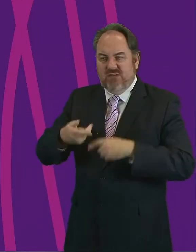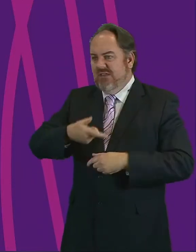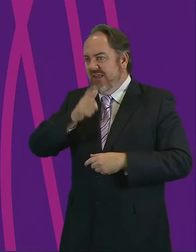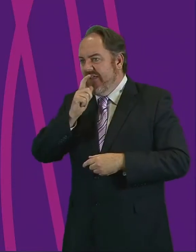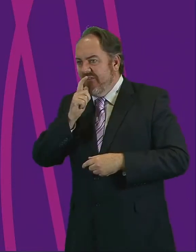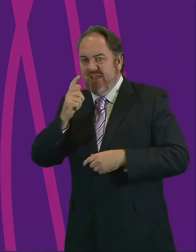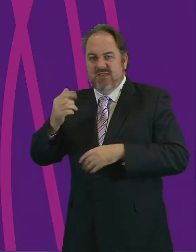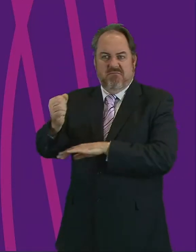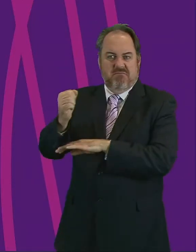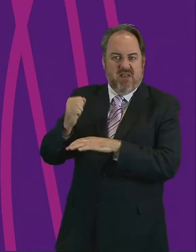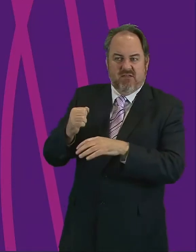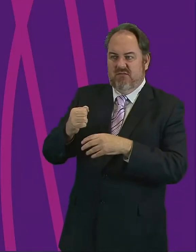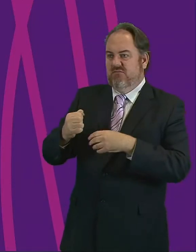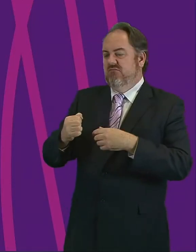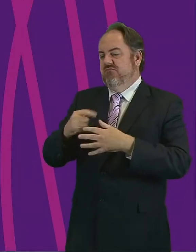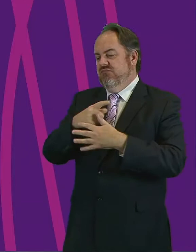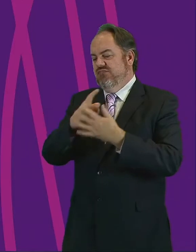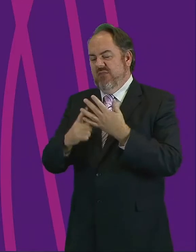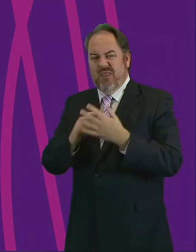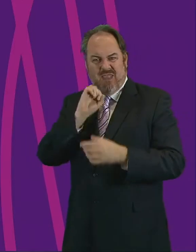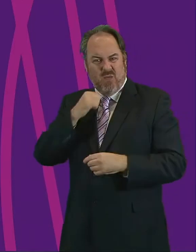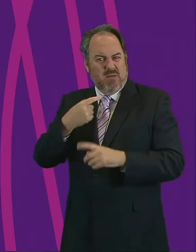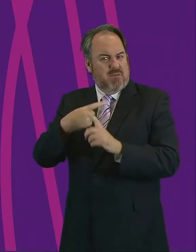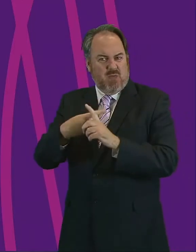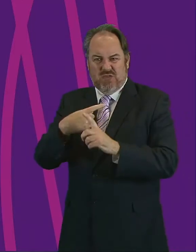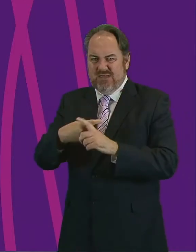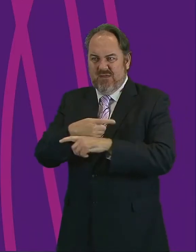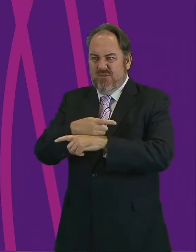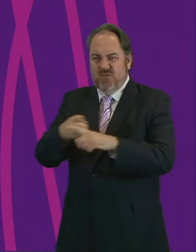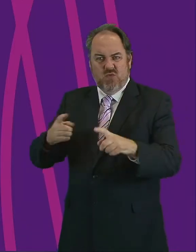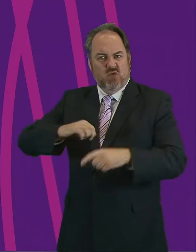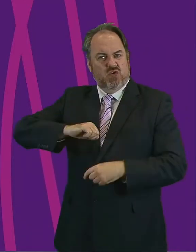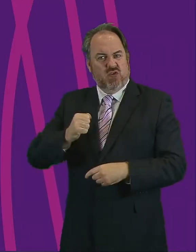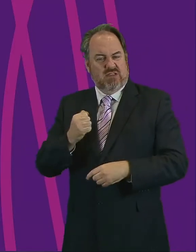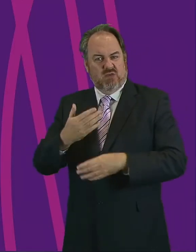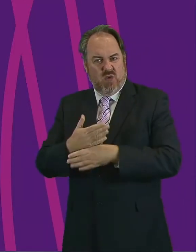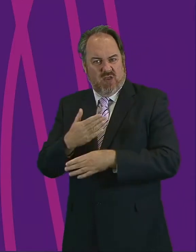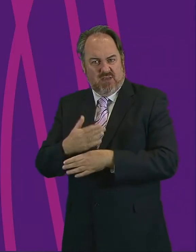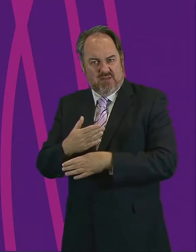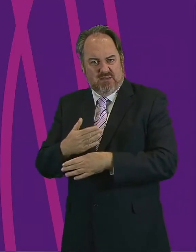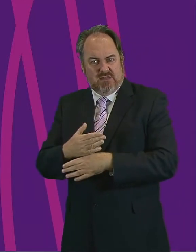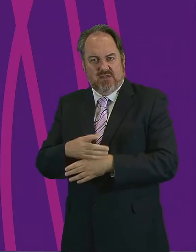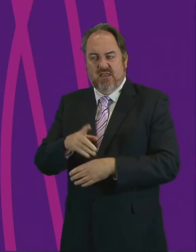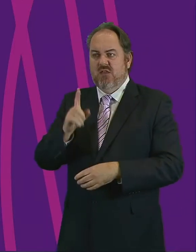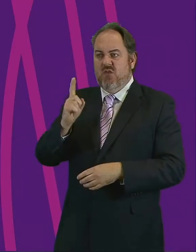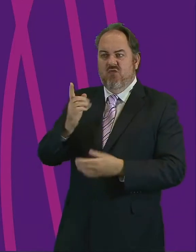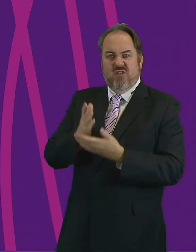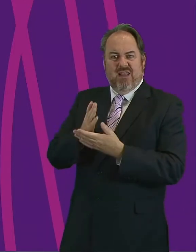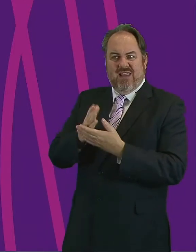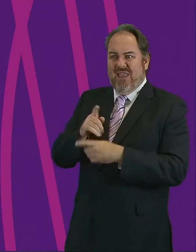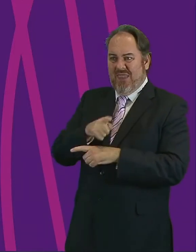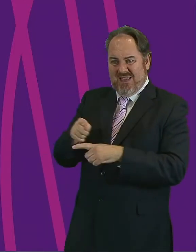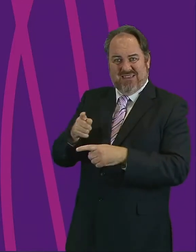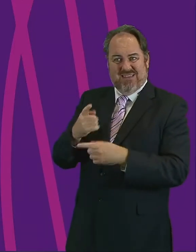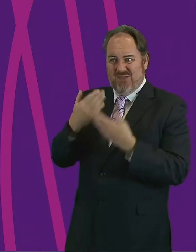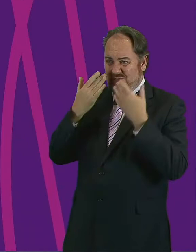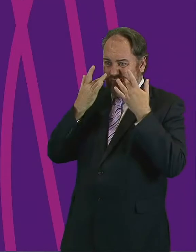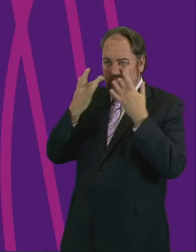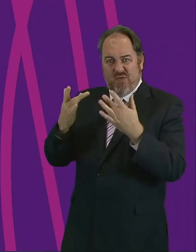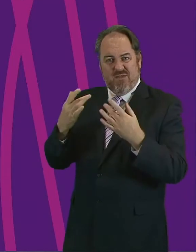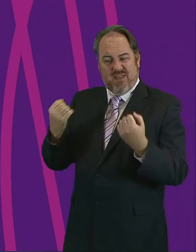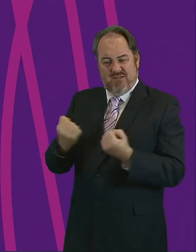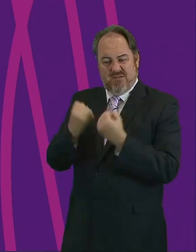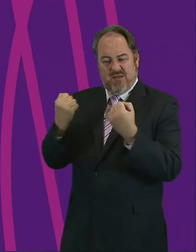will directly benefit Scottish workers and business. Far from bypassing devolution, this is devolution working, with the UK